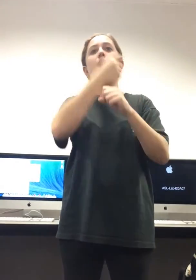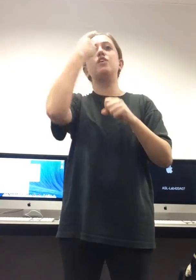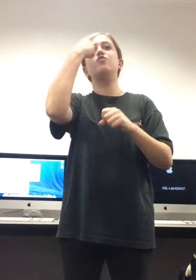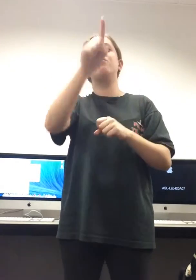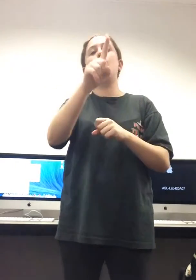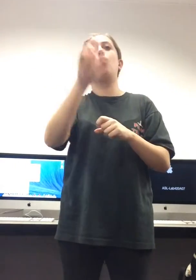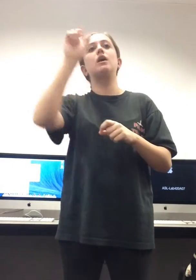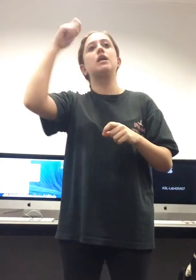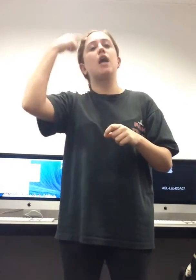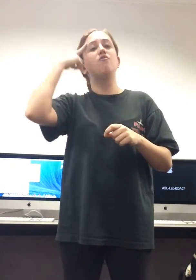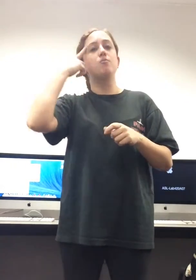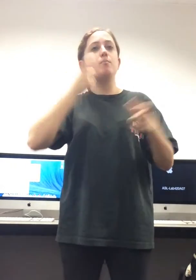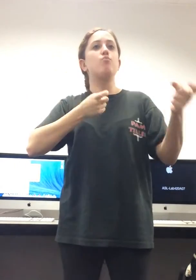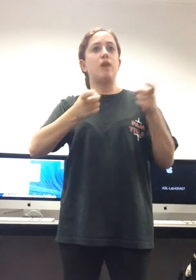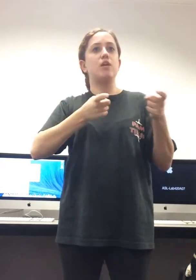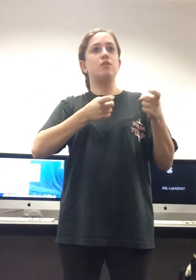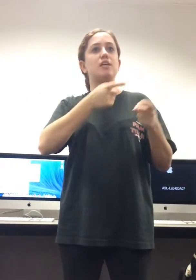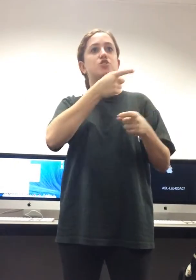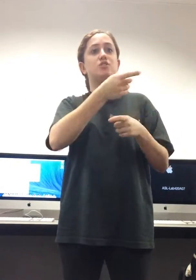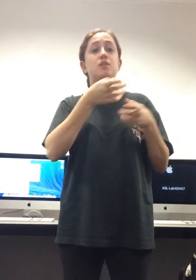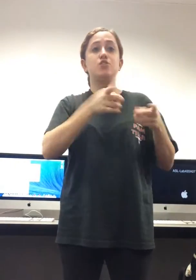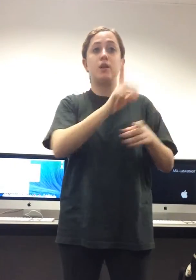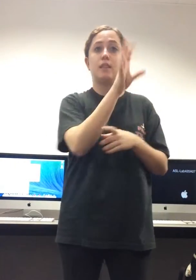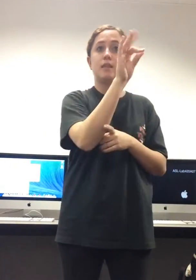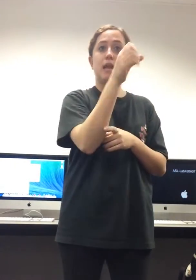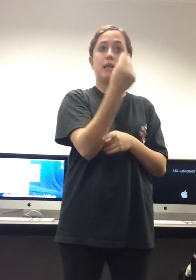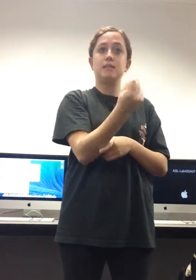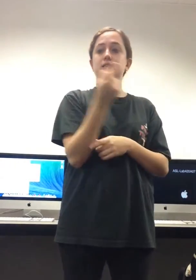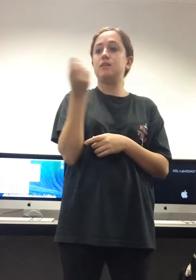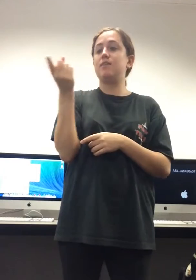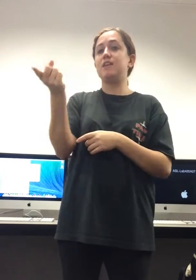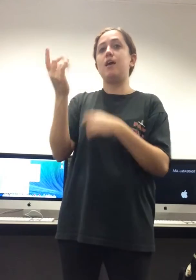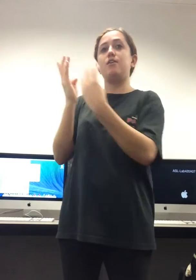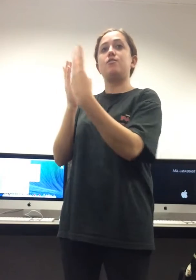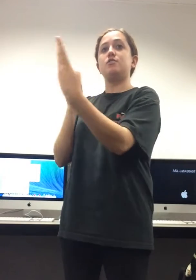and the other side will argue against government regulation.